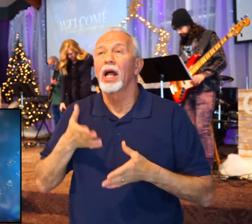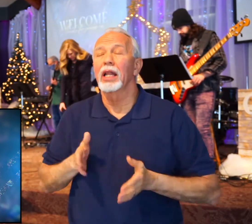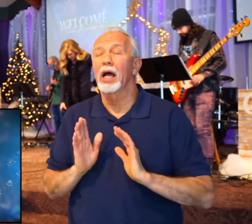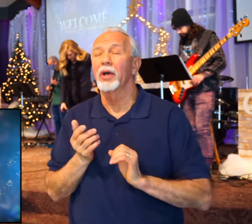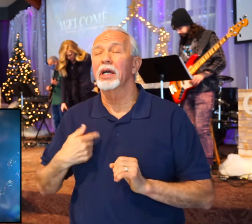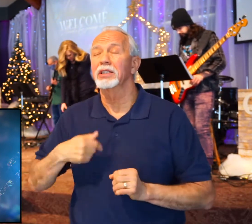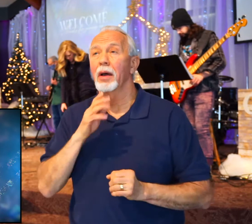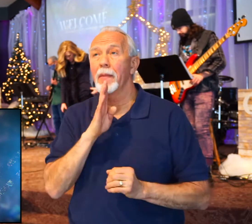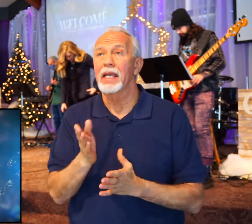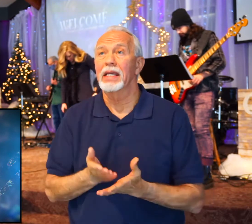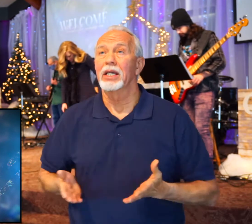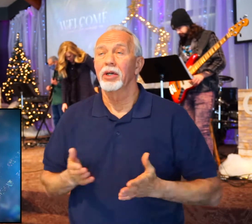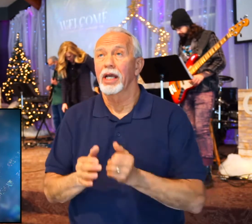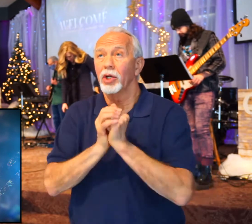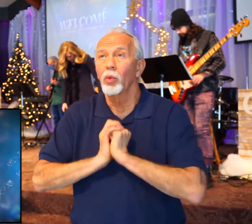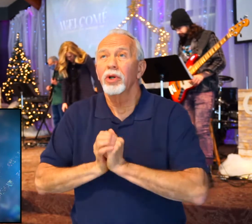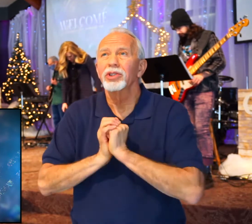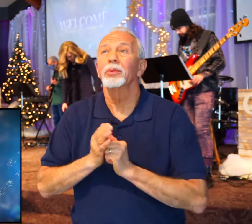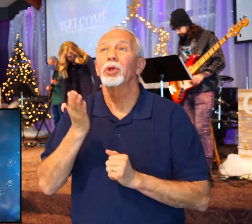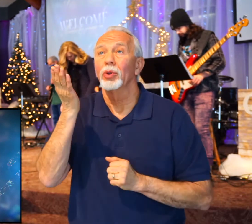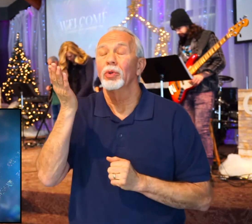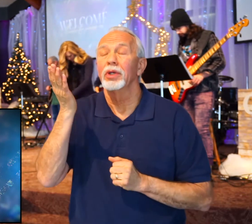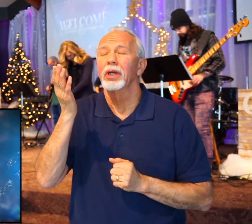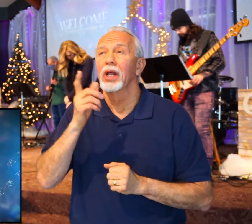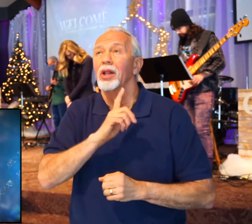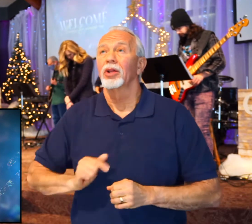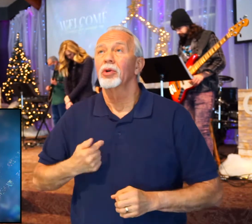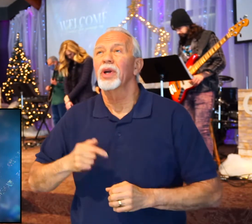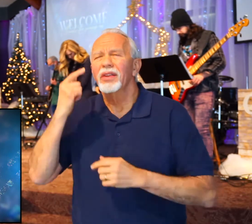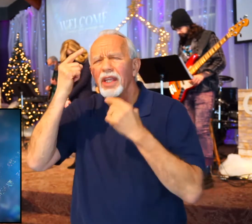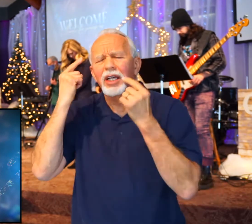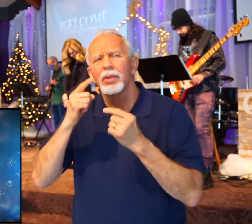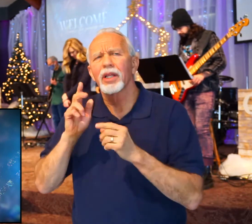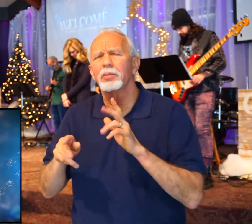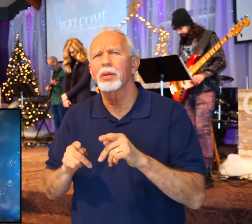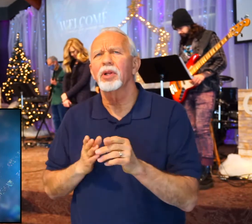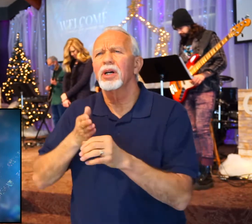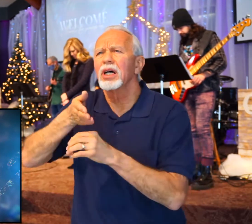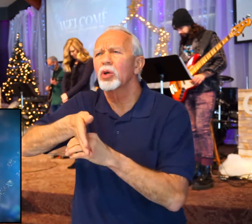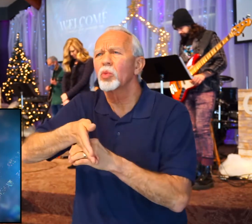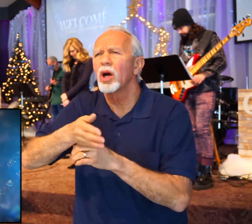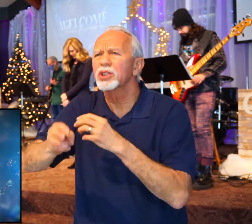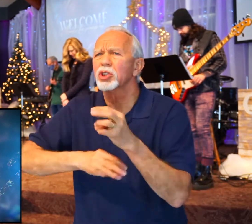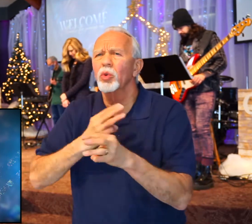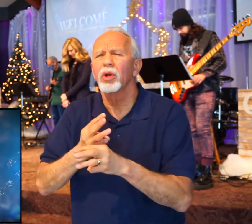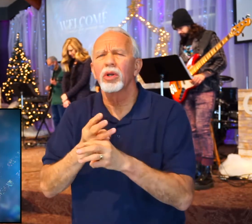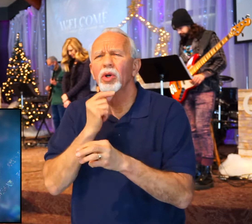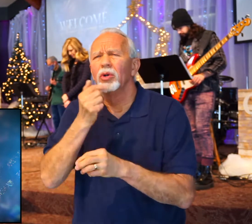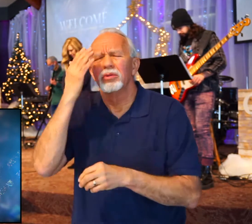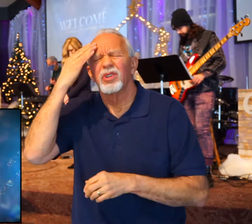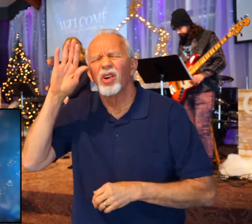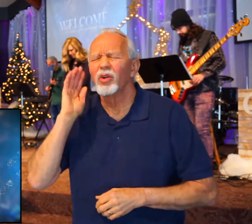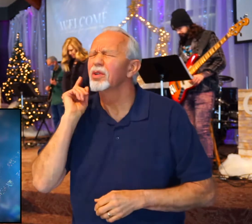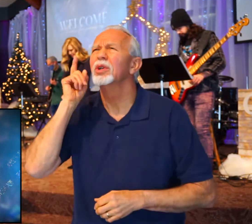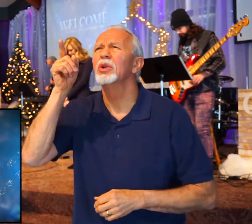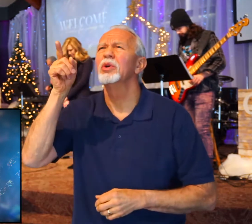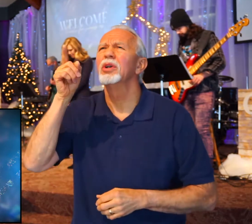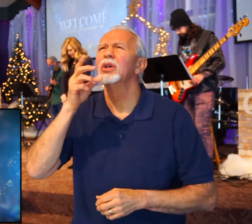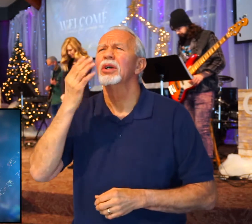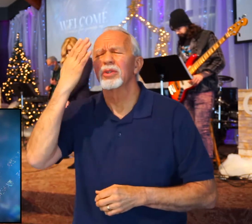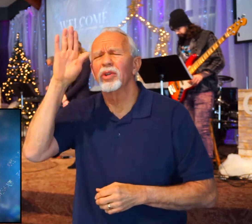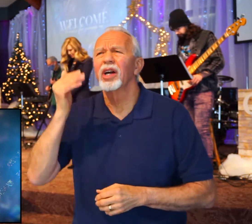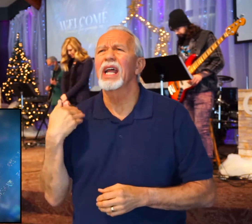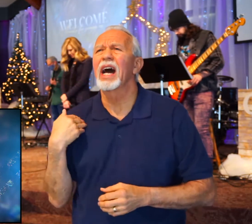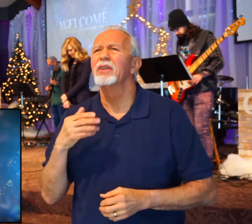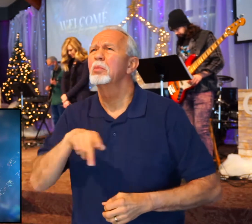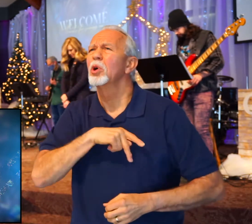us to be here and to worship you. Lord, but we think about those across the globe who do not know you, who do not have a